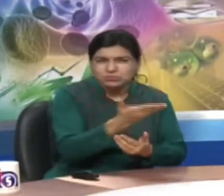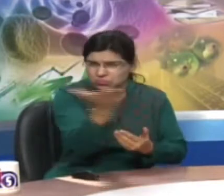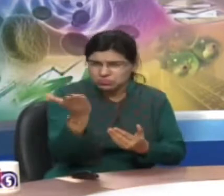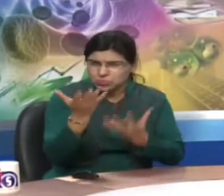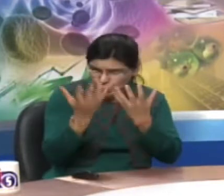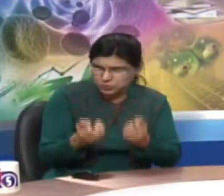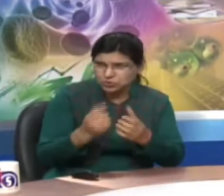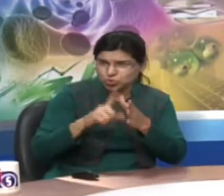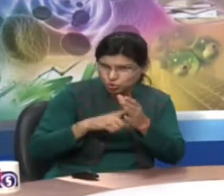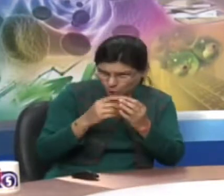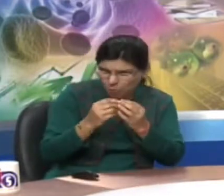they